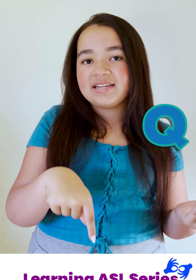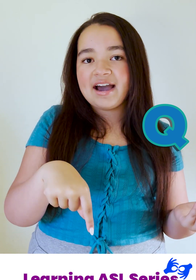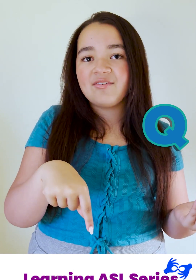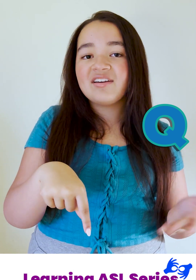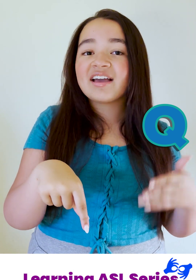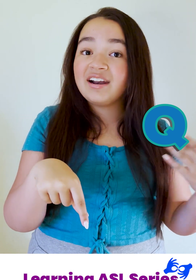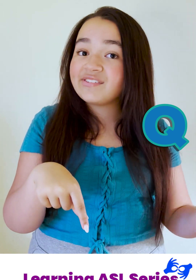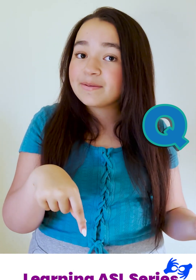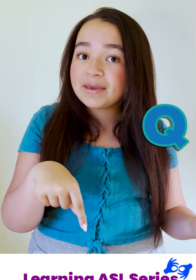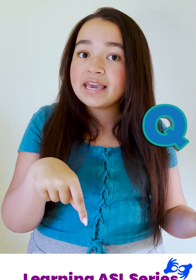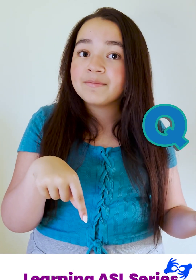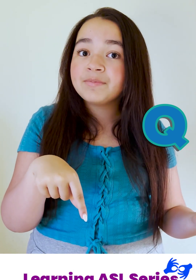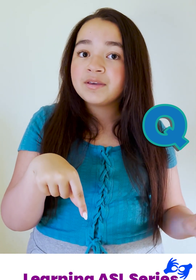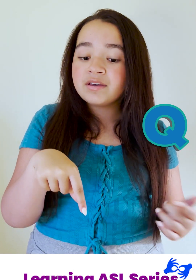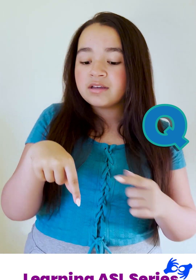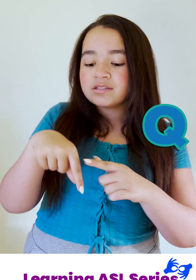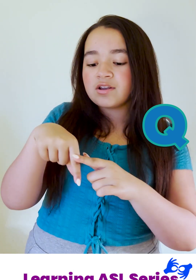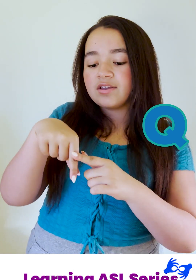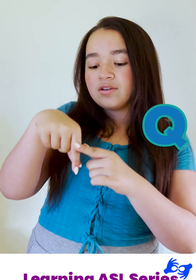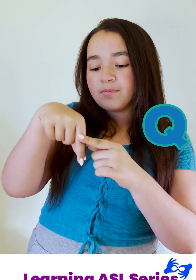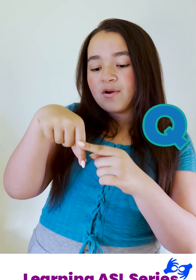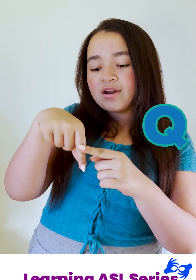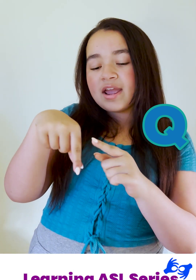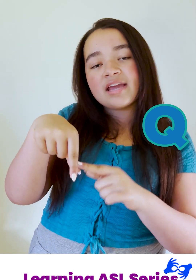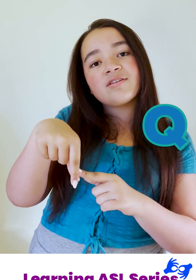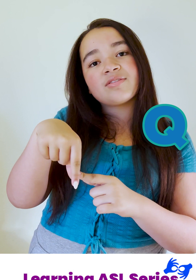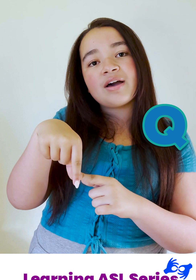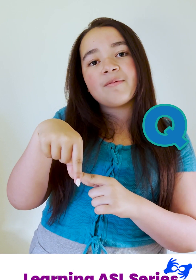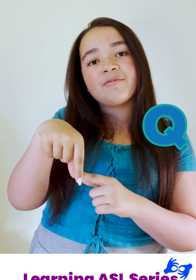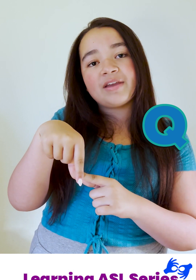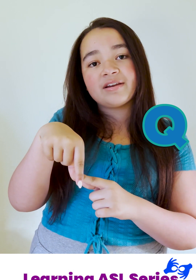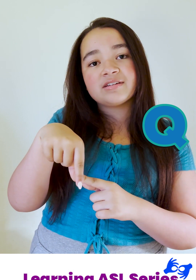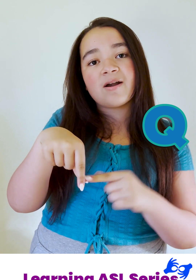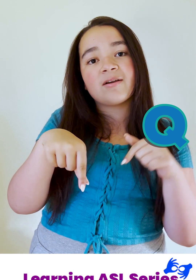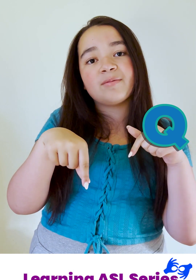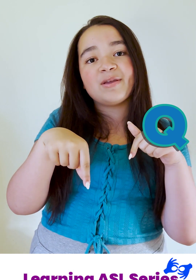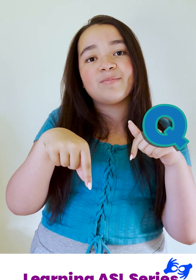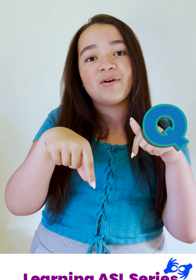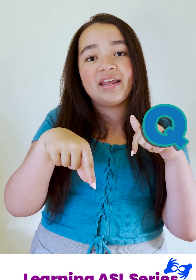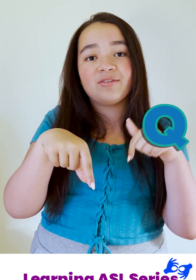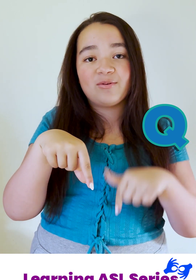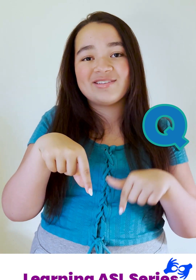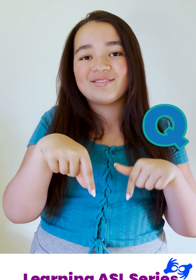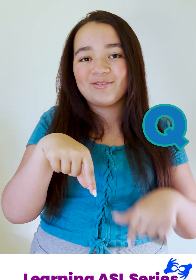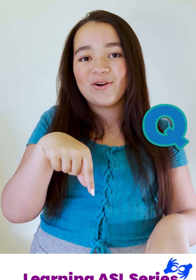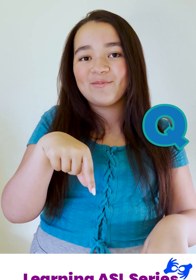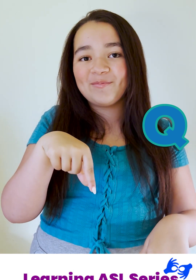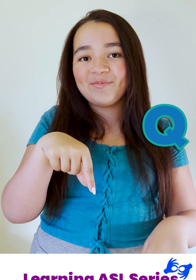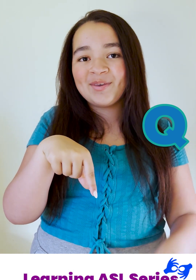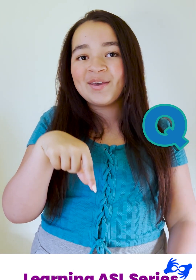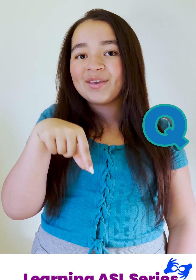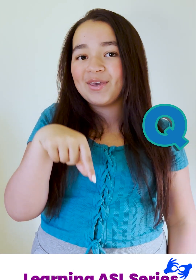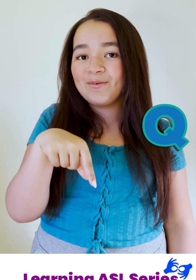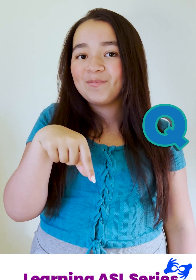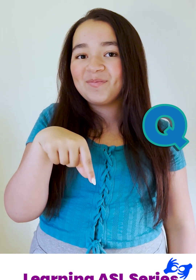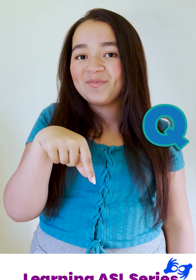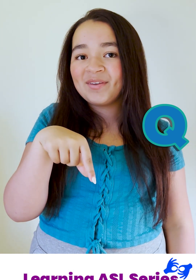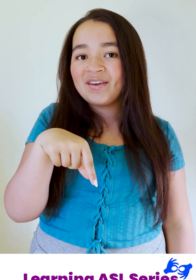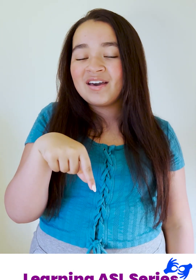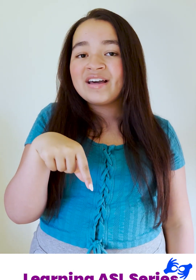down, kind of like P. So your pointer and your thumb fingers are going to be pointing towards the floor. Q. The